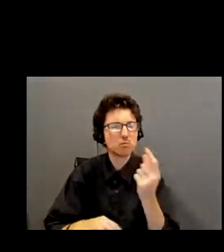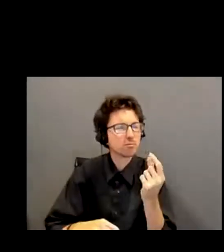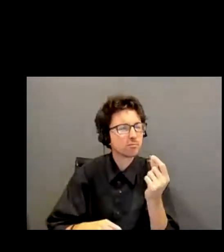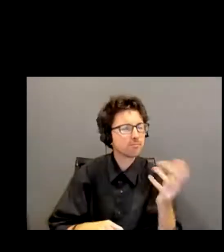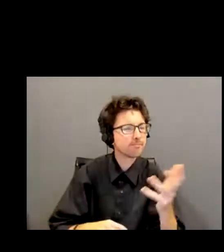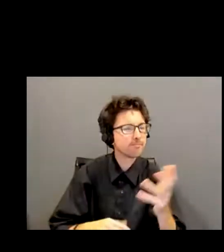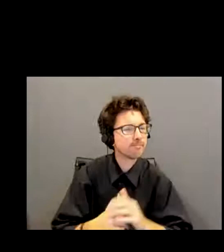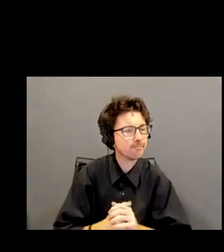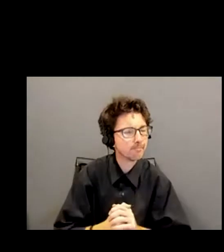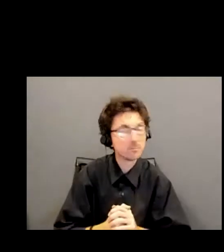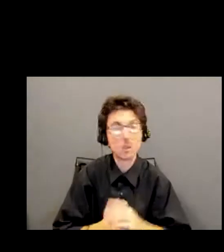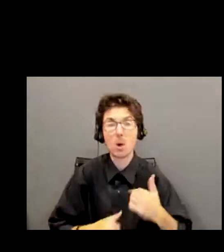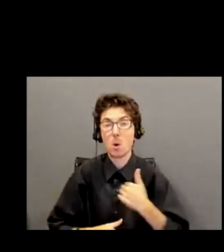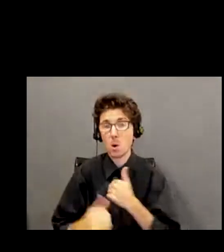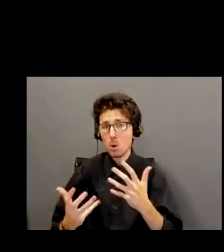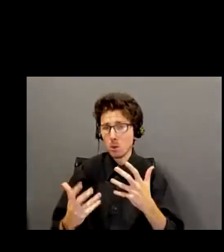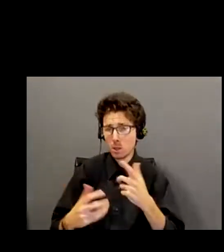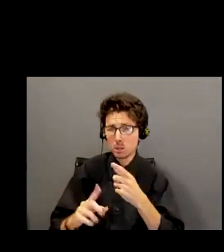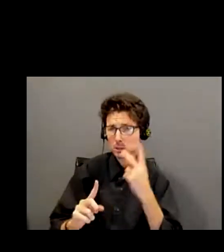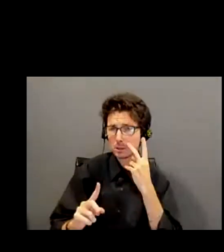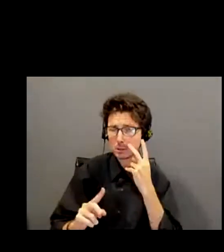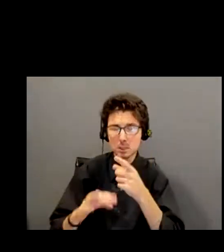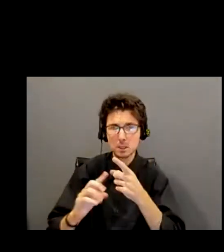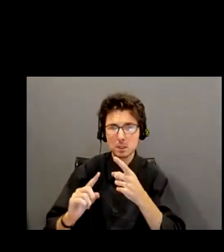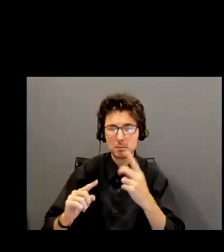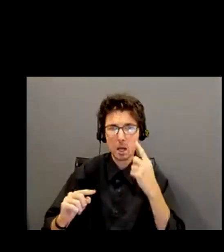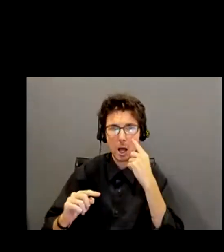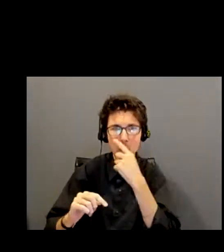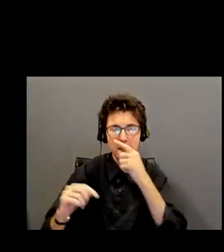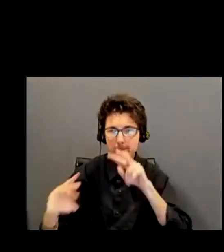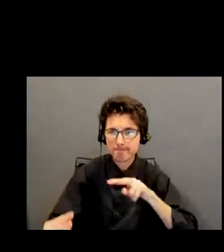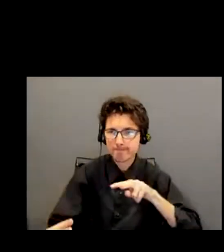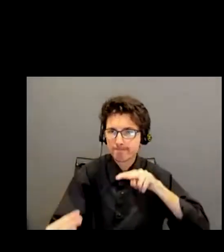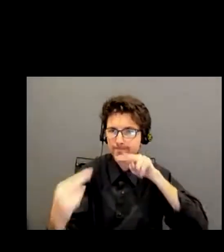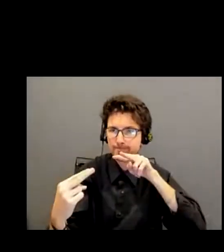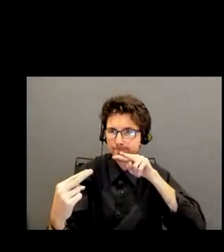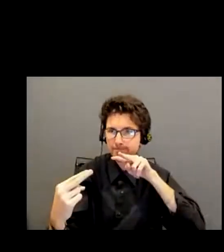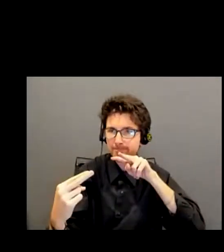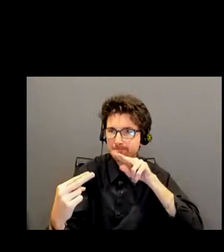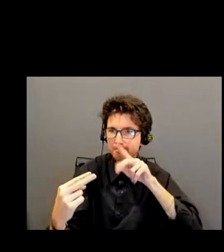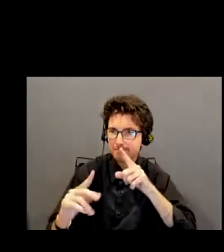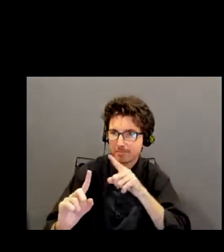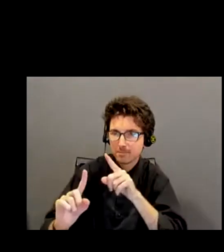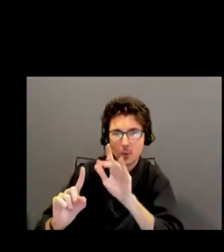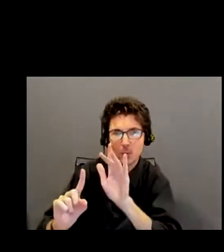be able to look in those eyes of those children that we worked with, and realize